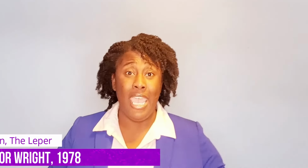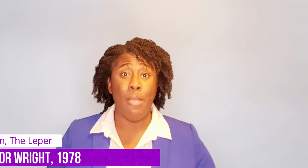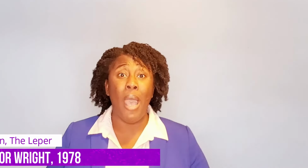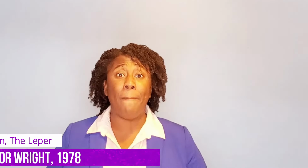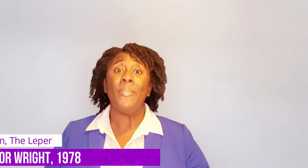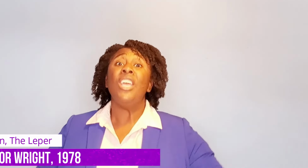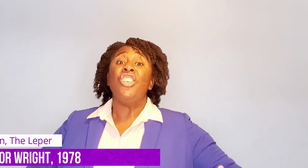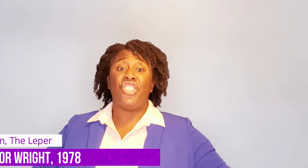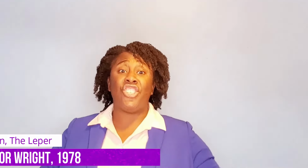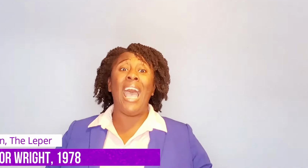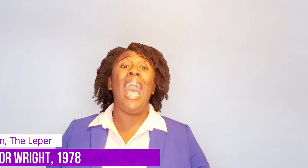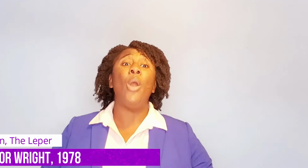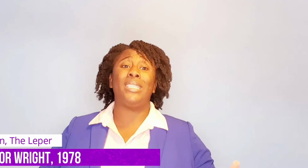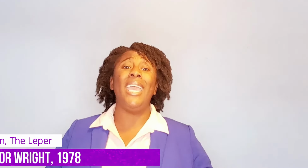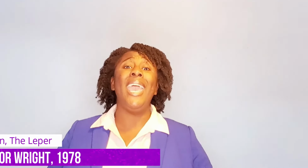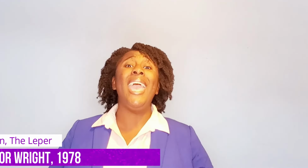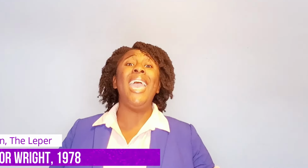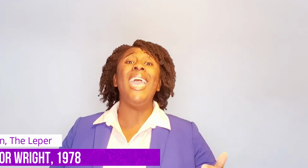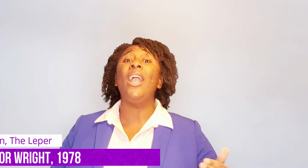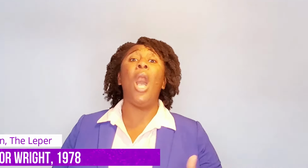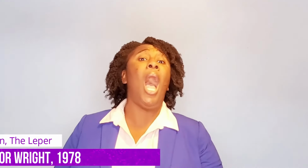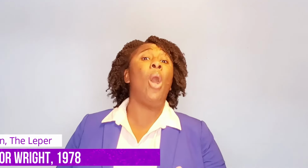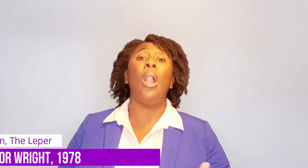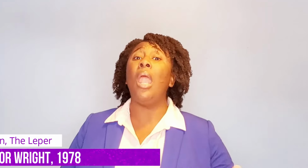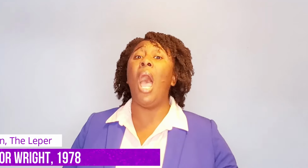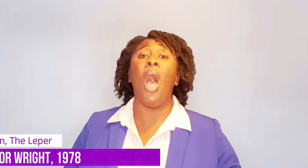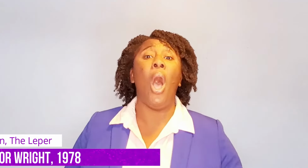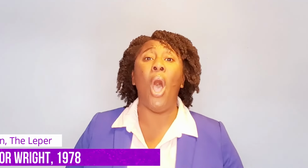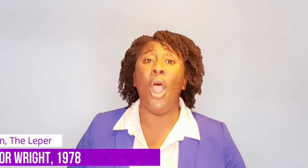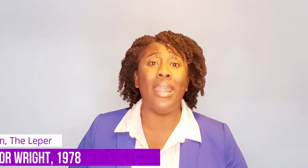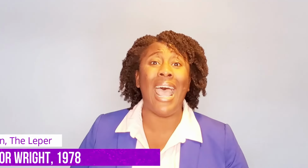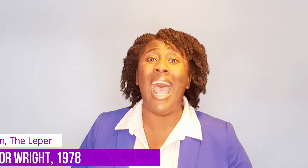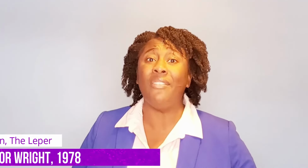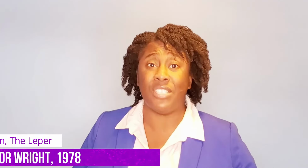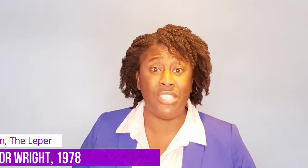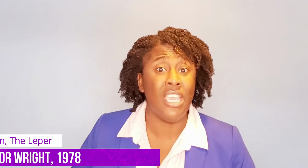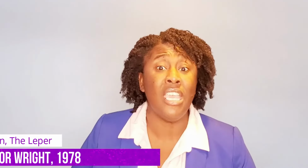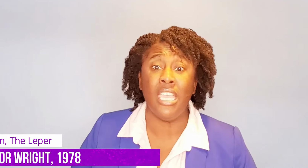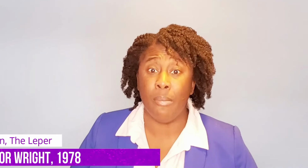up shouting, "Oh Lord, I've seen my